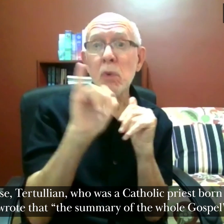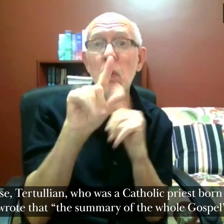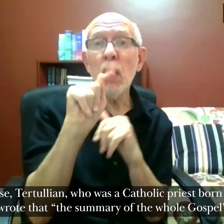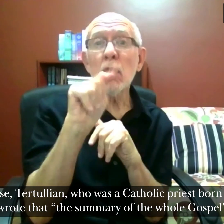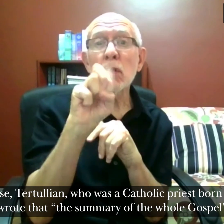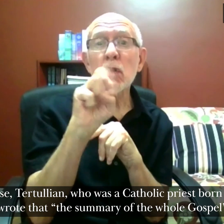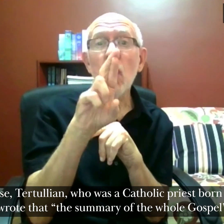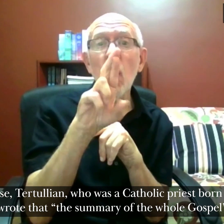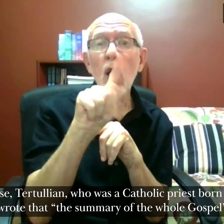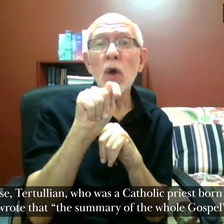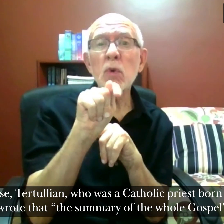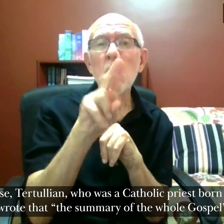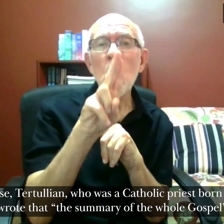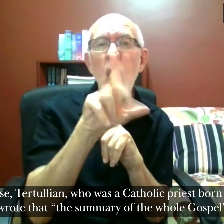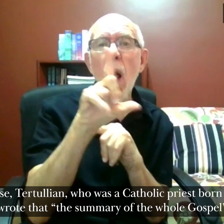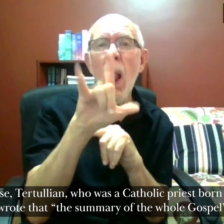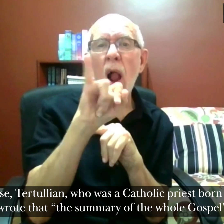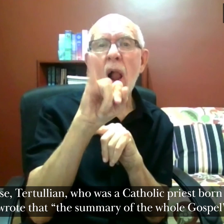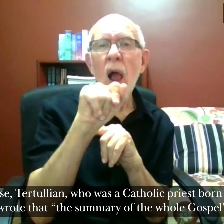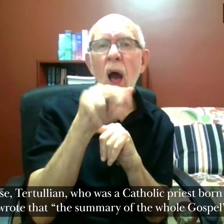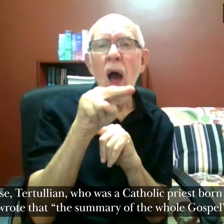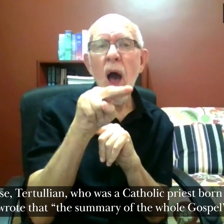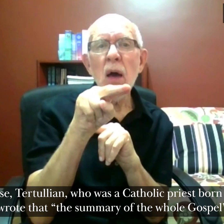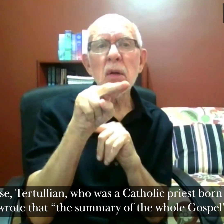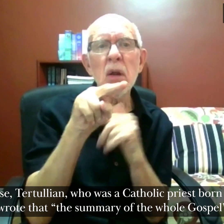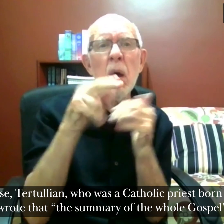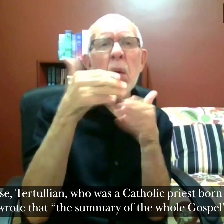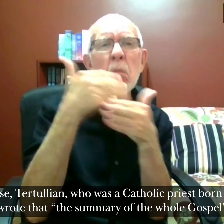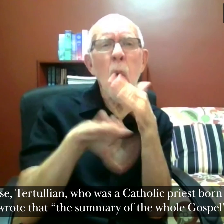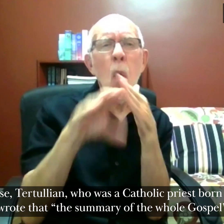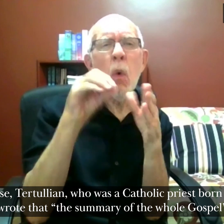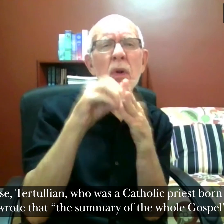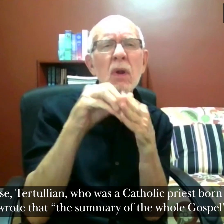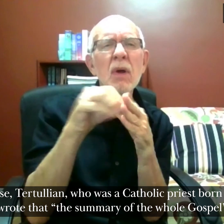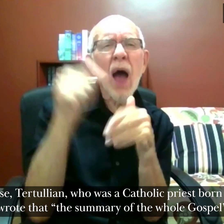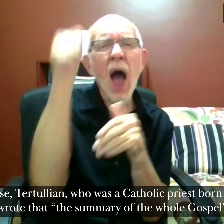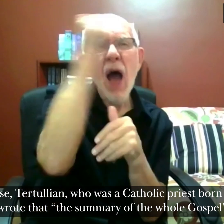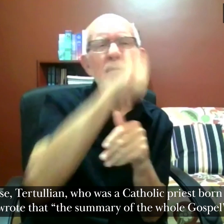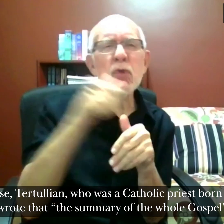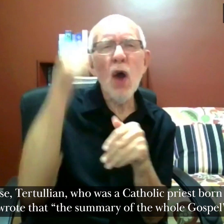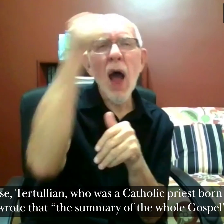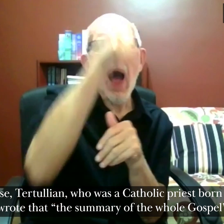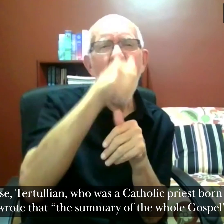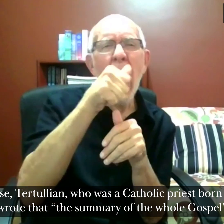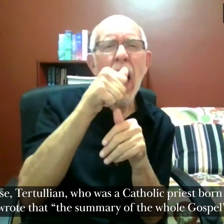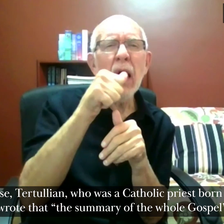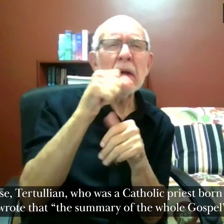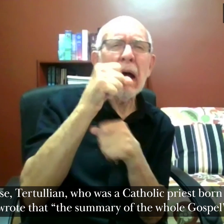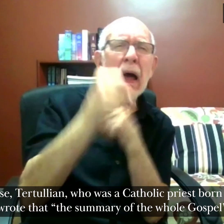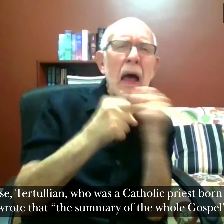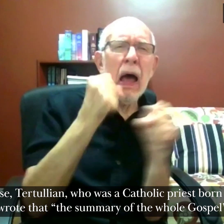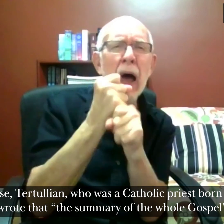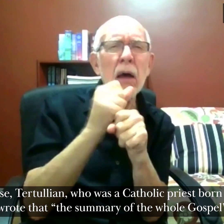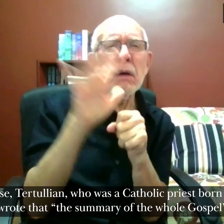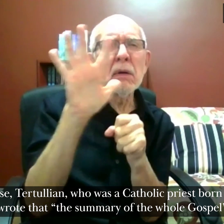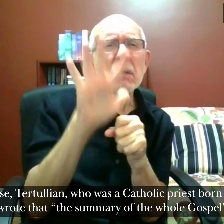Likewise, Tertullian, who was a Catholic priest born in Africa around 160 AD, wrote that the summary of the